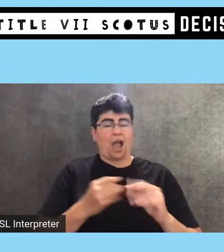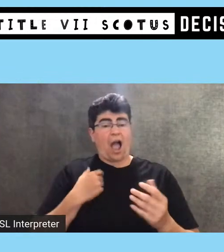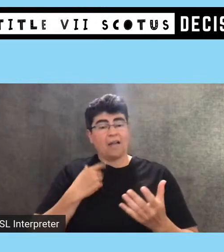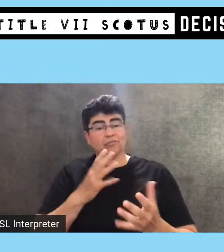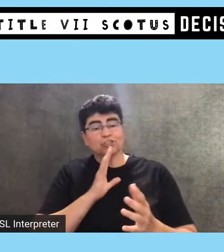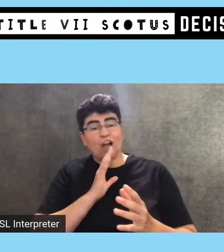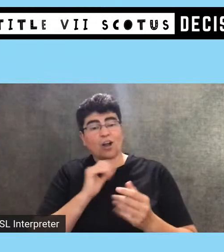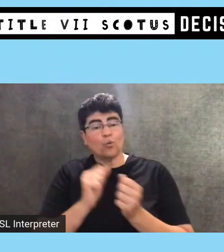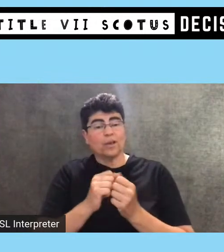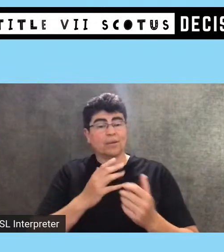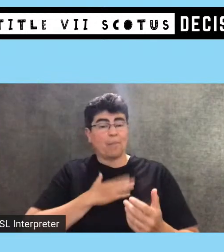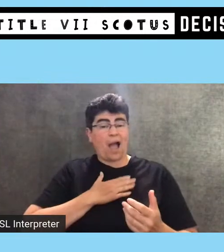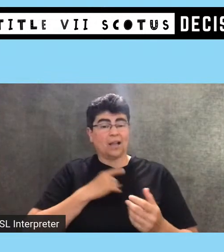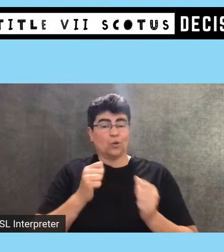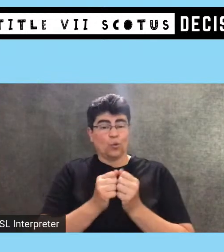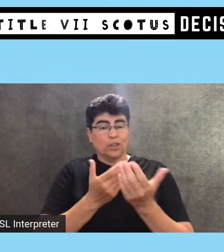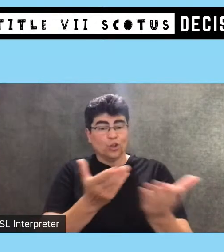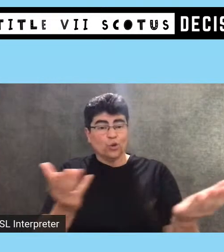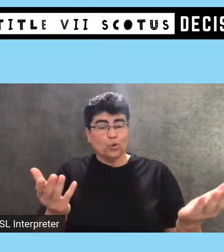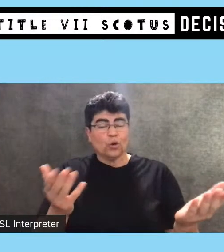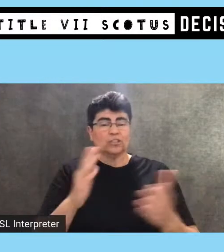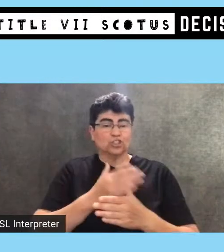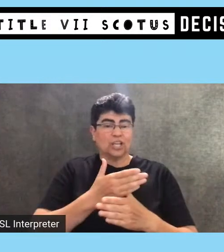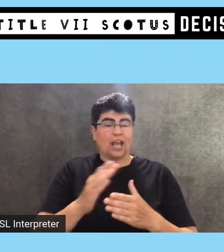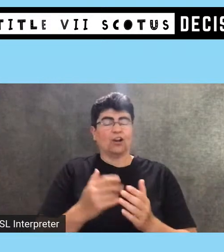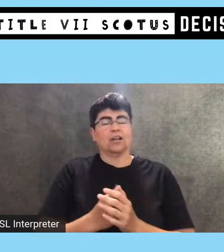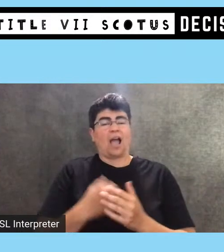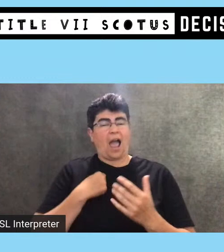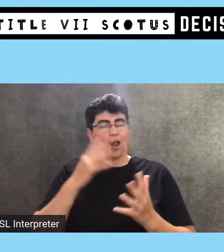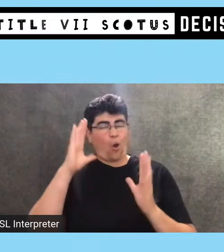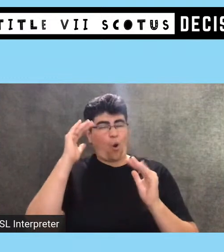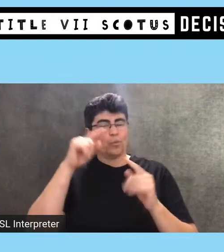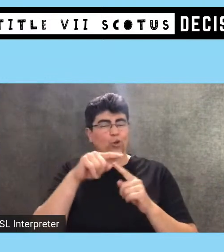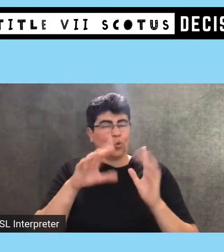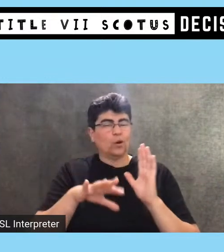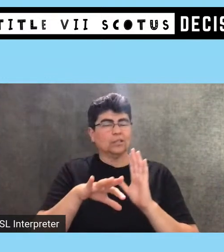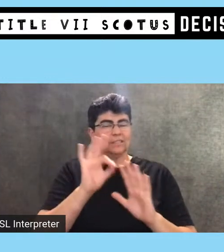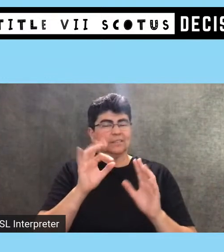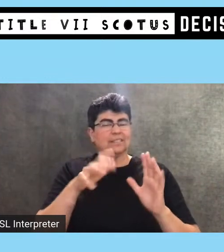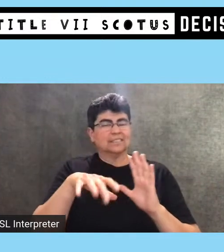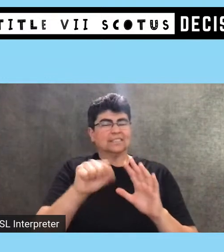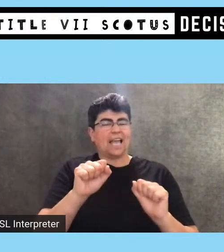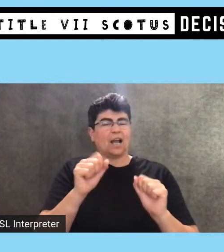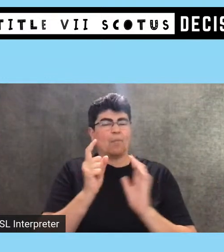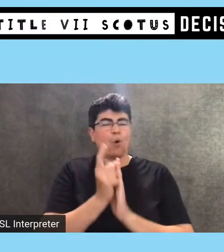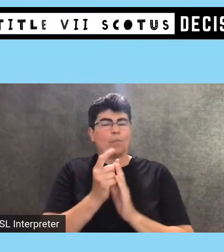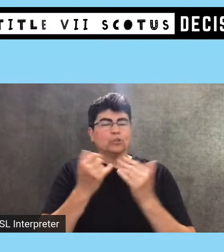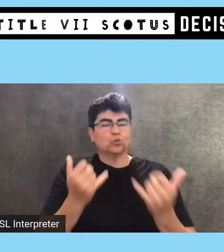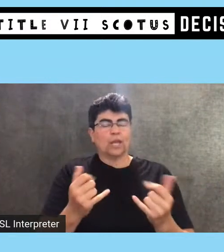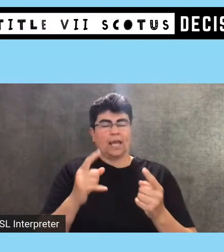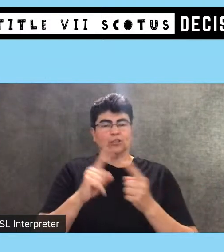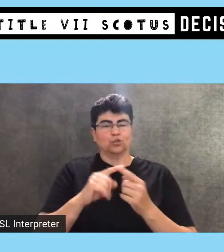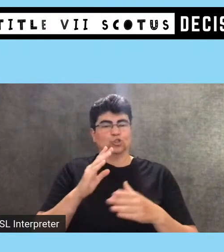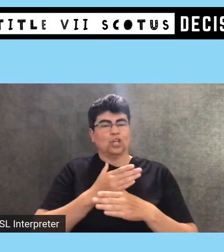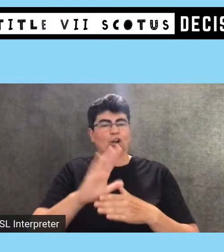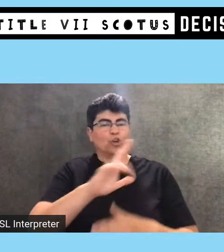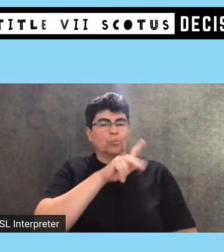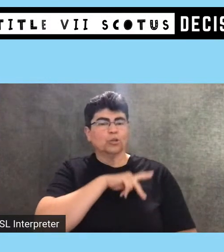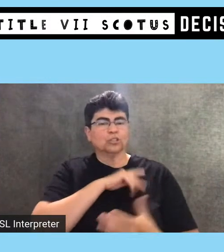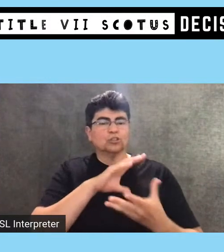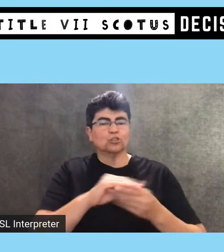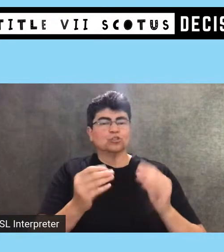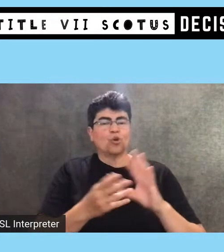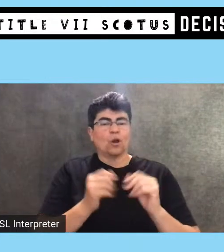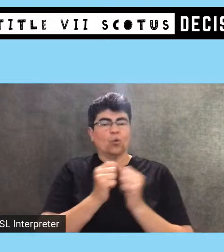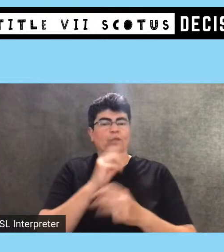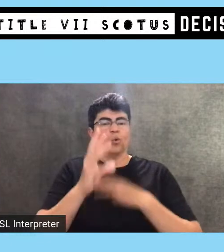and I hope that you will take a moment today to share a piece of your personal story with the world. Your story is your